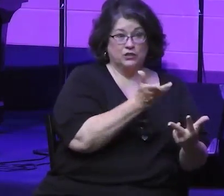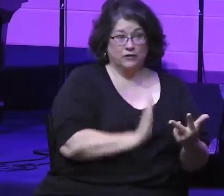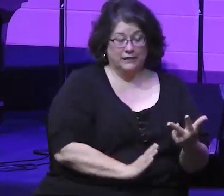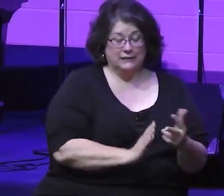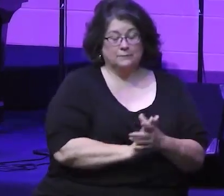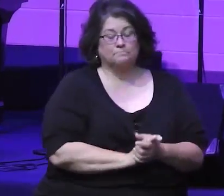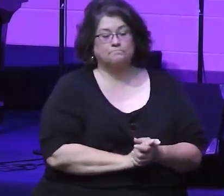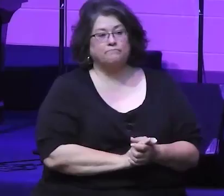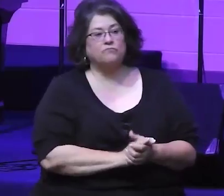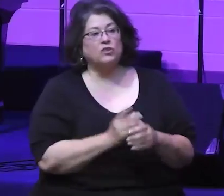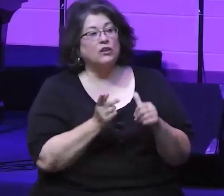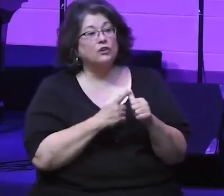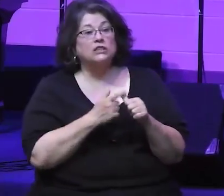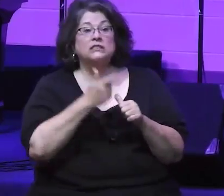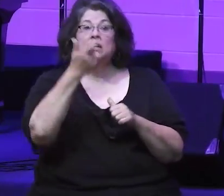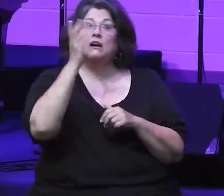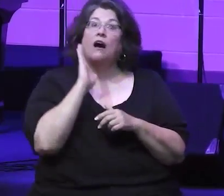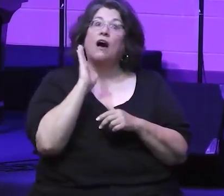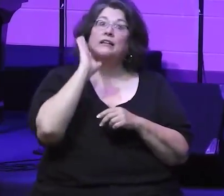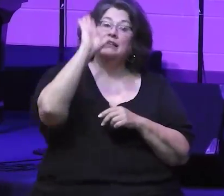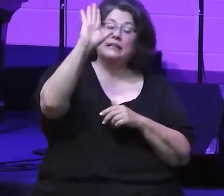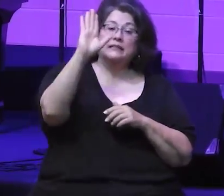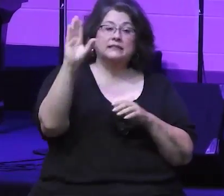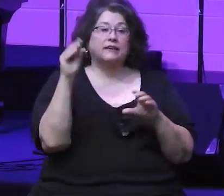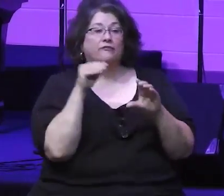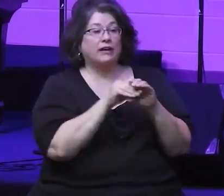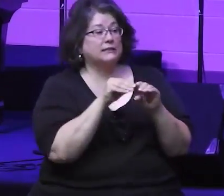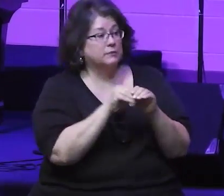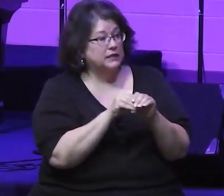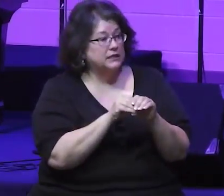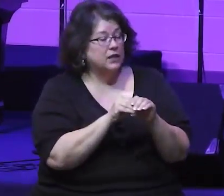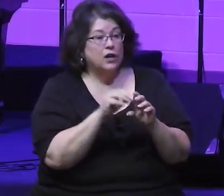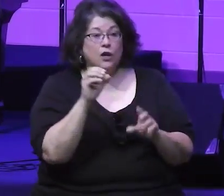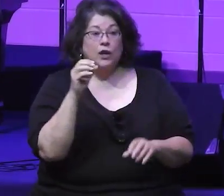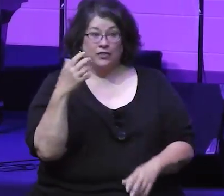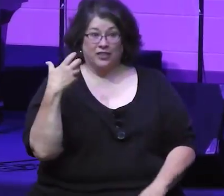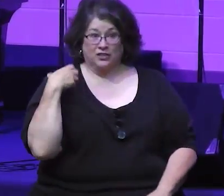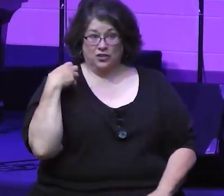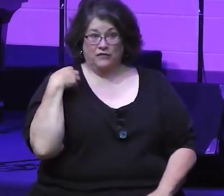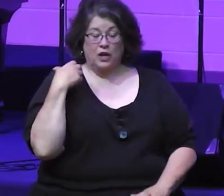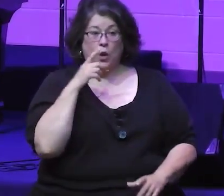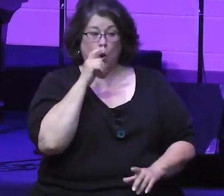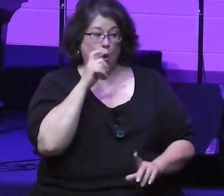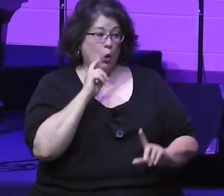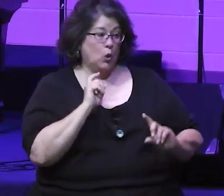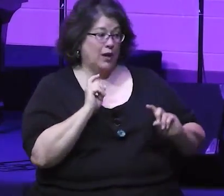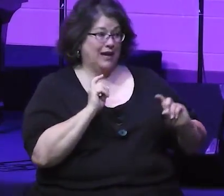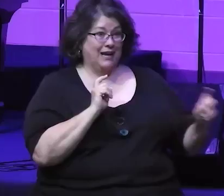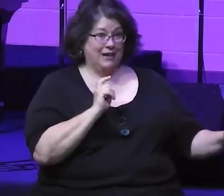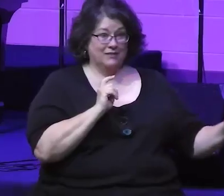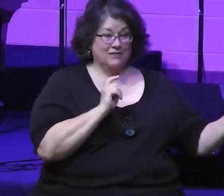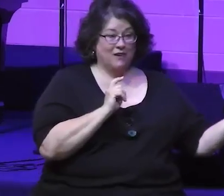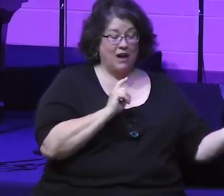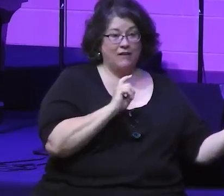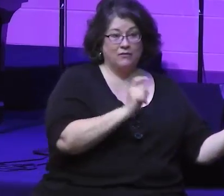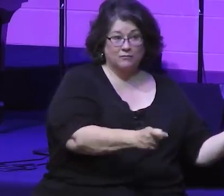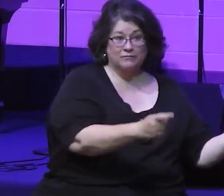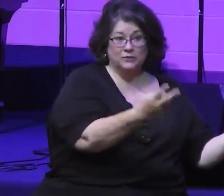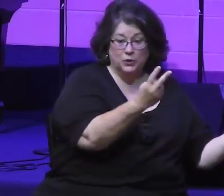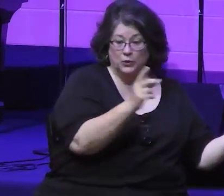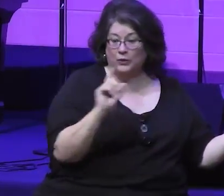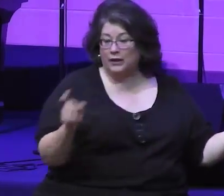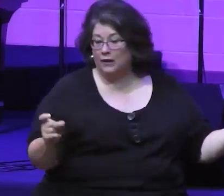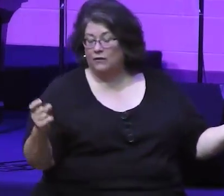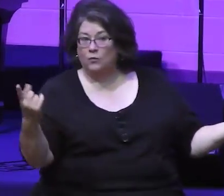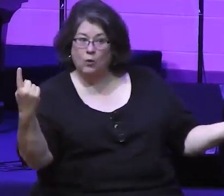perspectives on investing. The first one is God's investing. So the owner, the one who gives out the bags of gold, we're asking the question, well, in the life